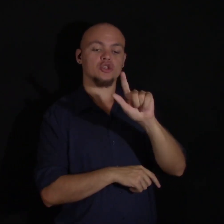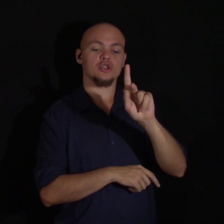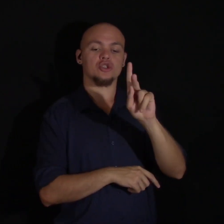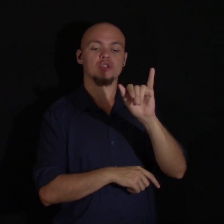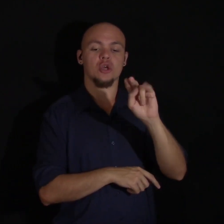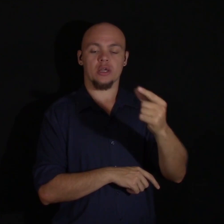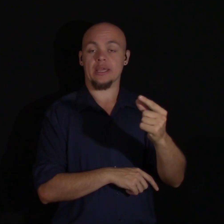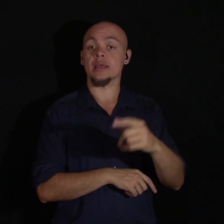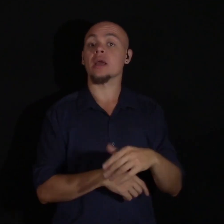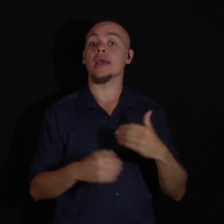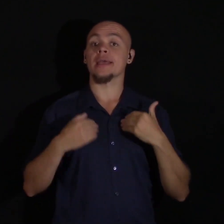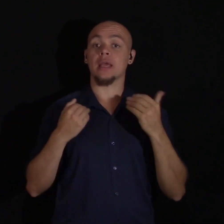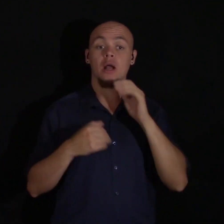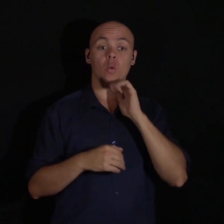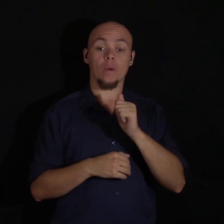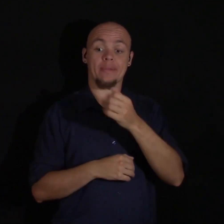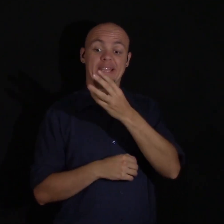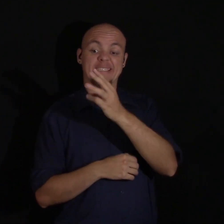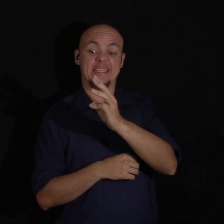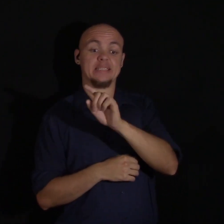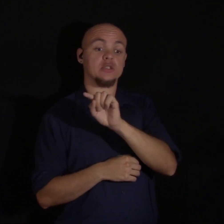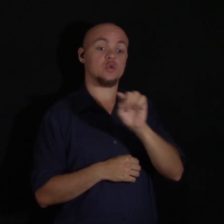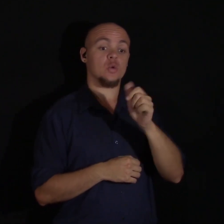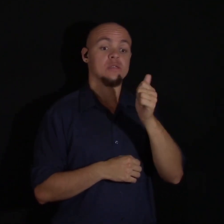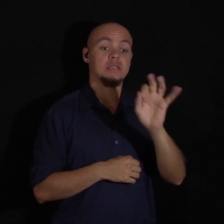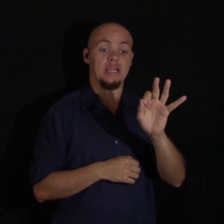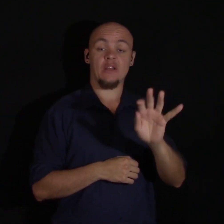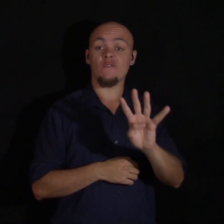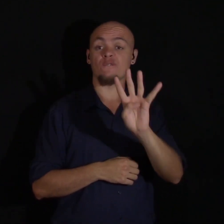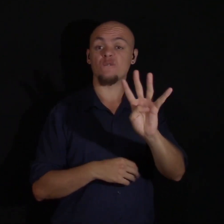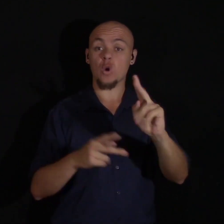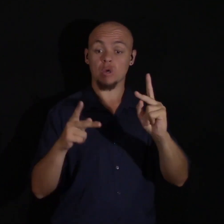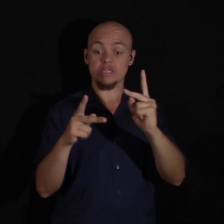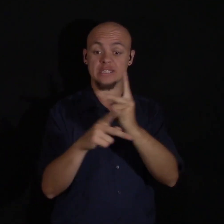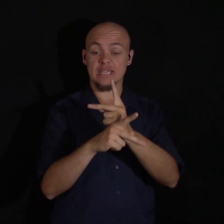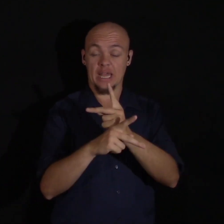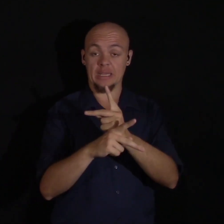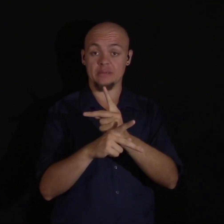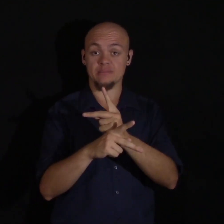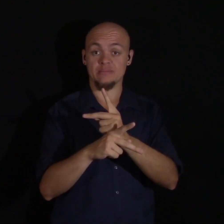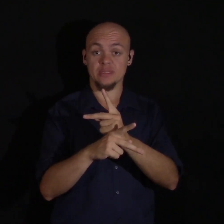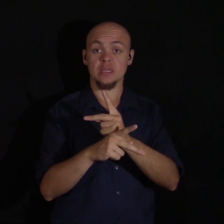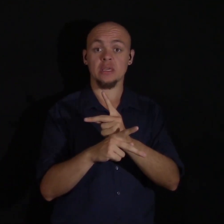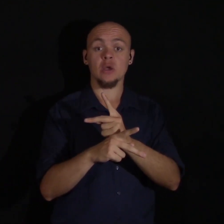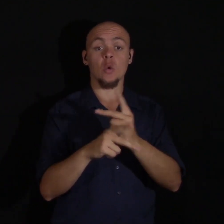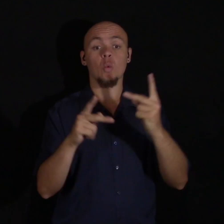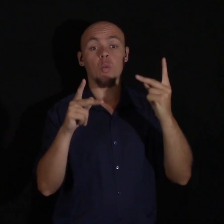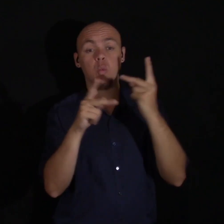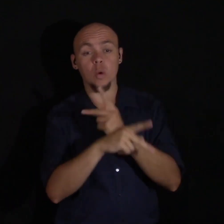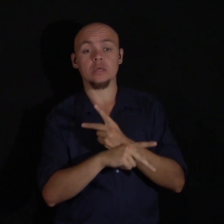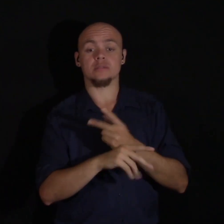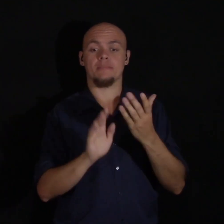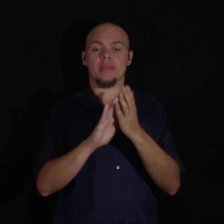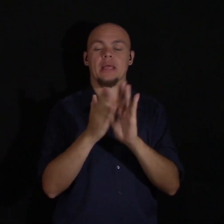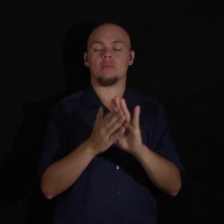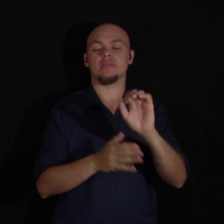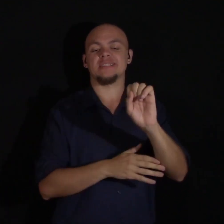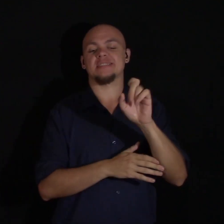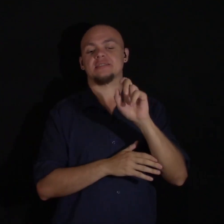aged 16 to 19 are 4 times as likely as the general population to be victims of sexual assault.